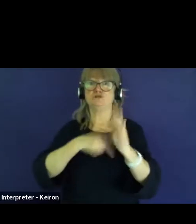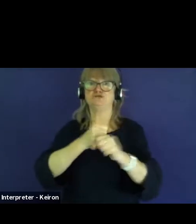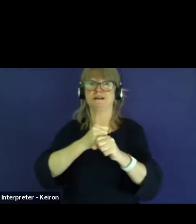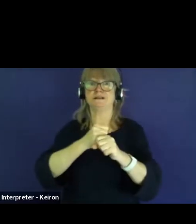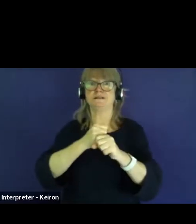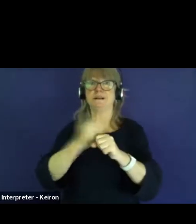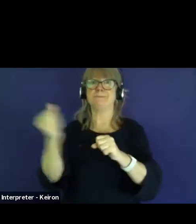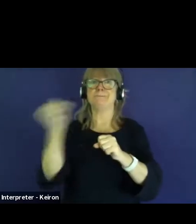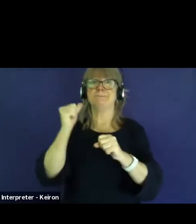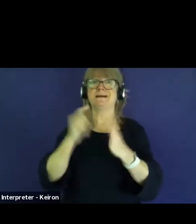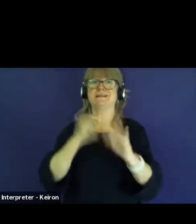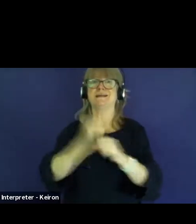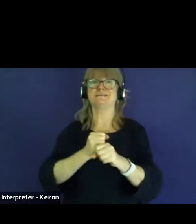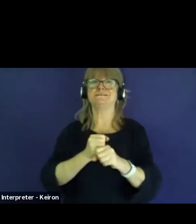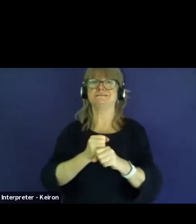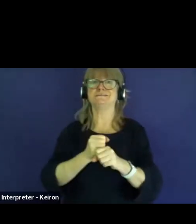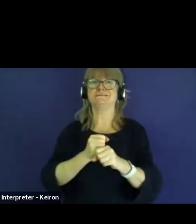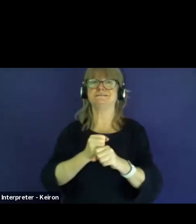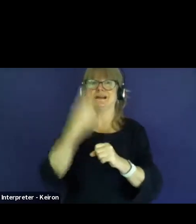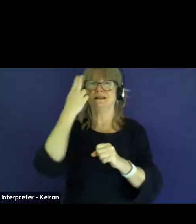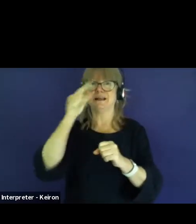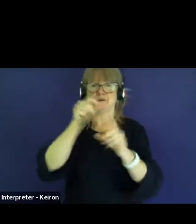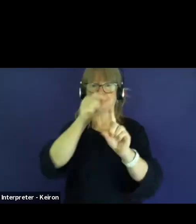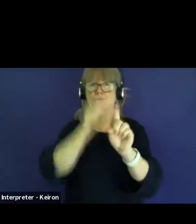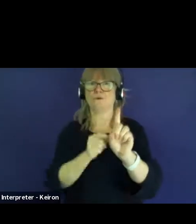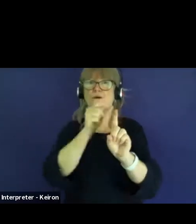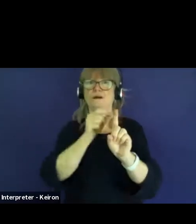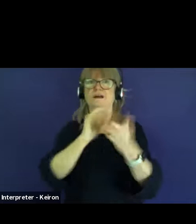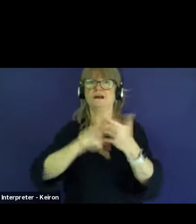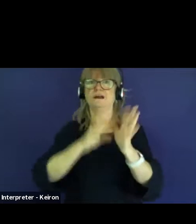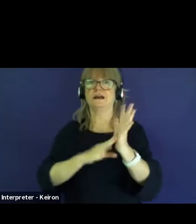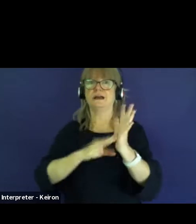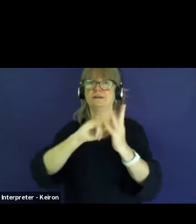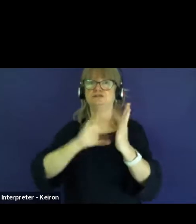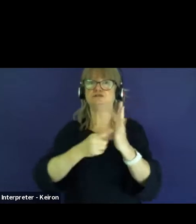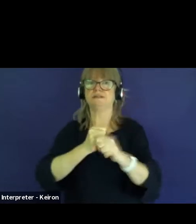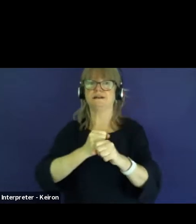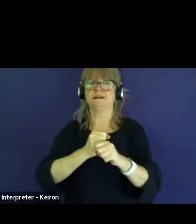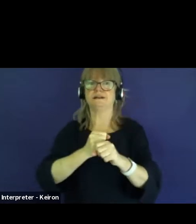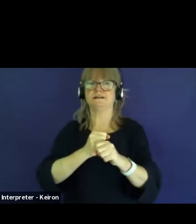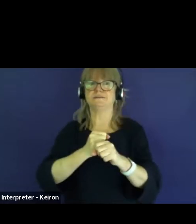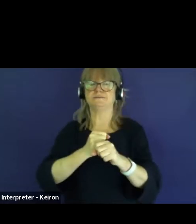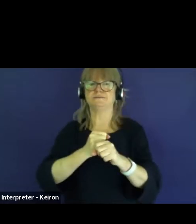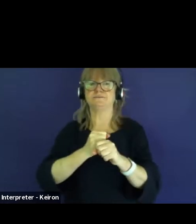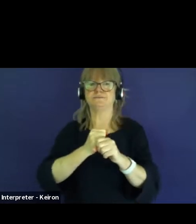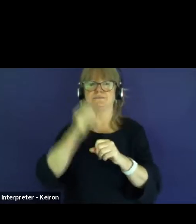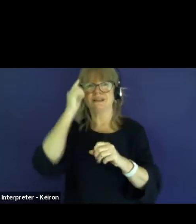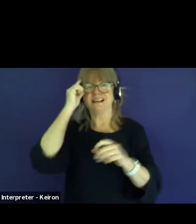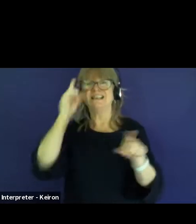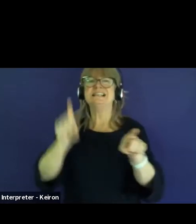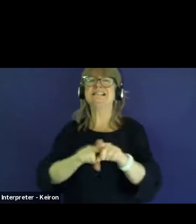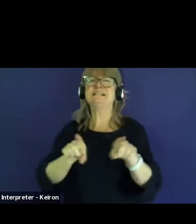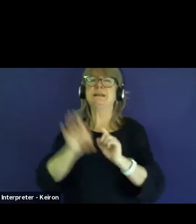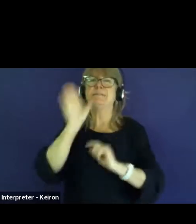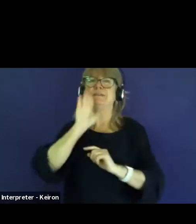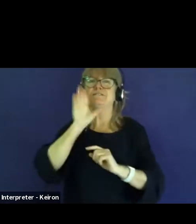back of our legs. So these are called our hamstrings. So what that looks like we did in the workout before, we did in our warm-up,